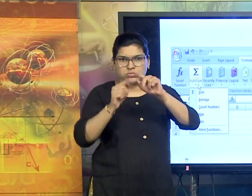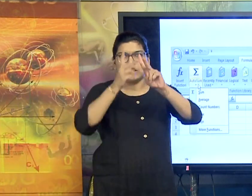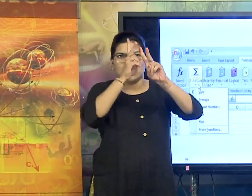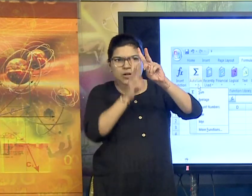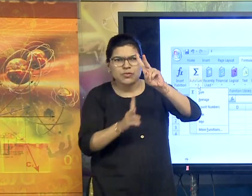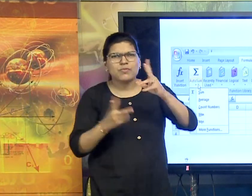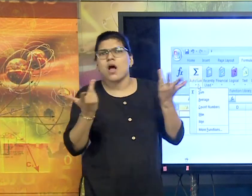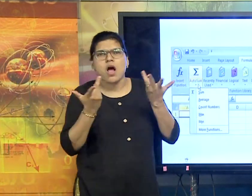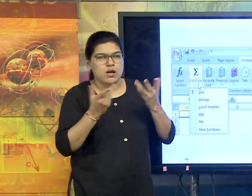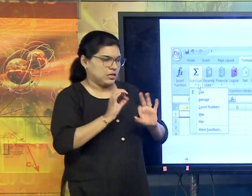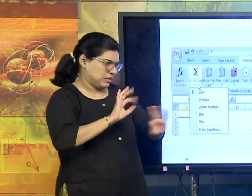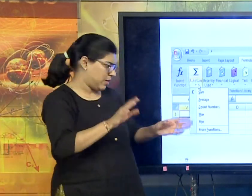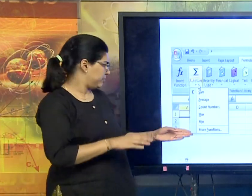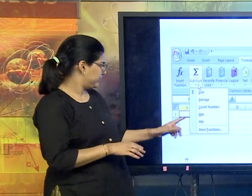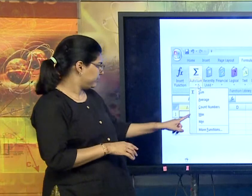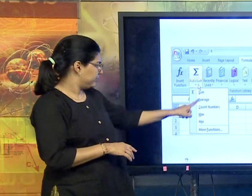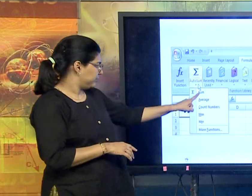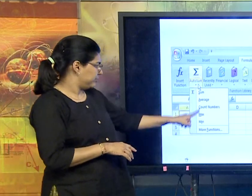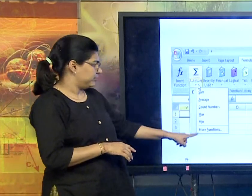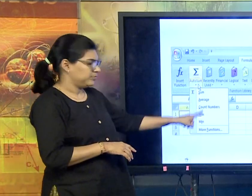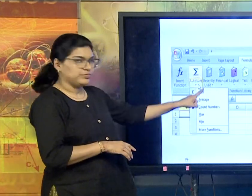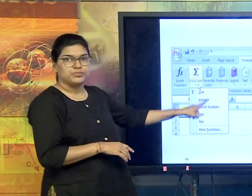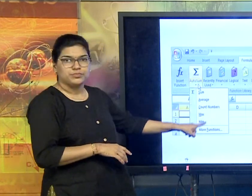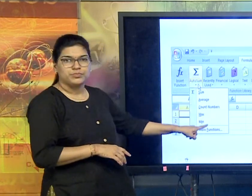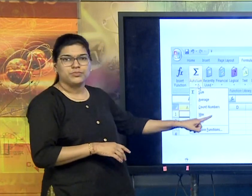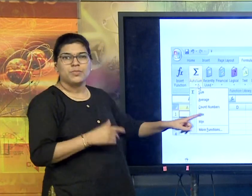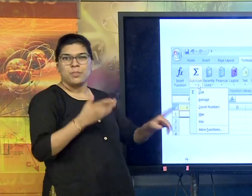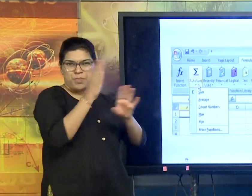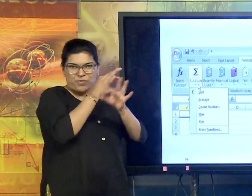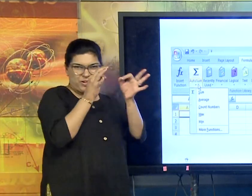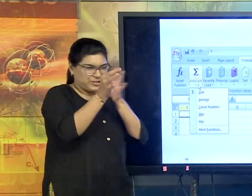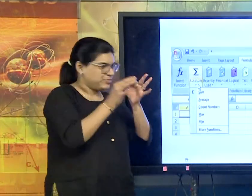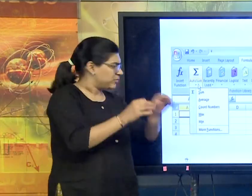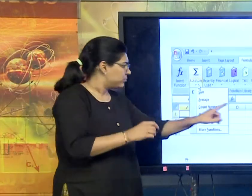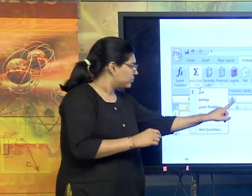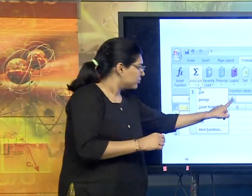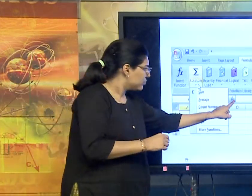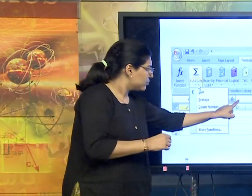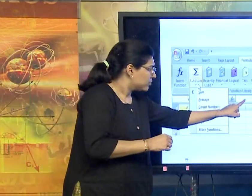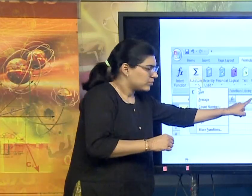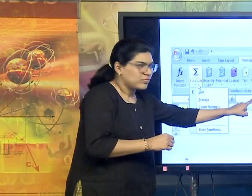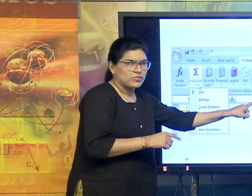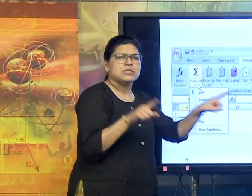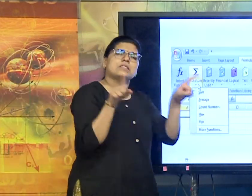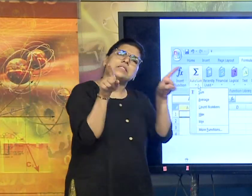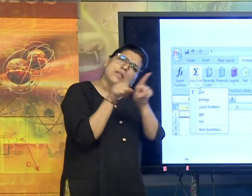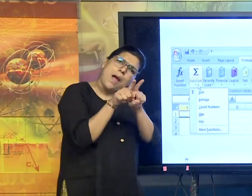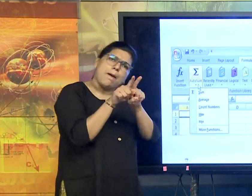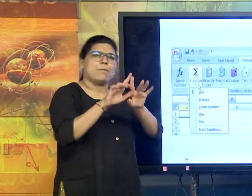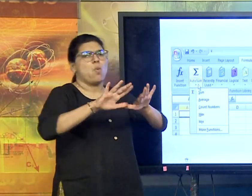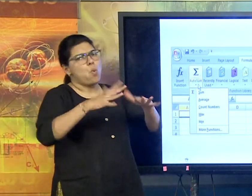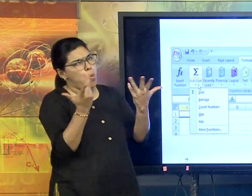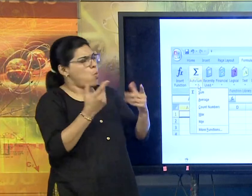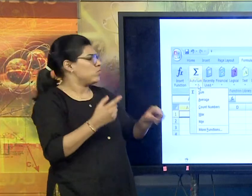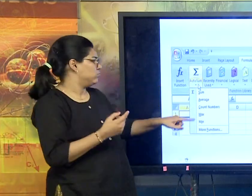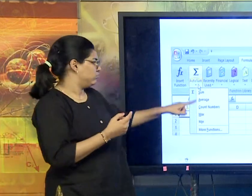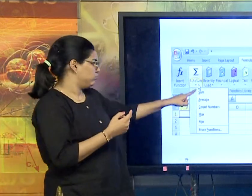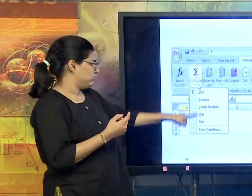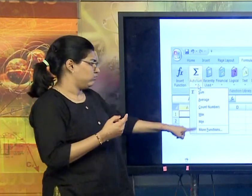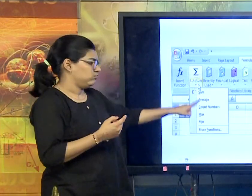comes under the formulas. There are different formulas like sum, then average, then count number, then